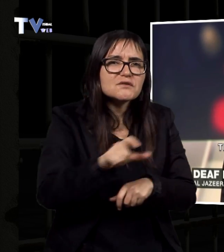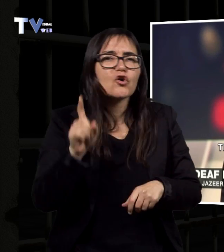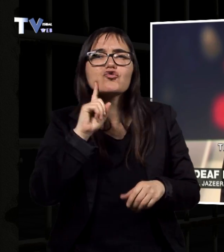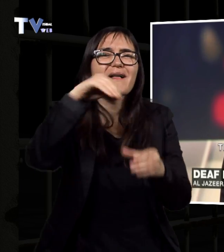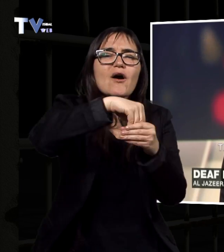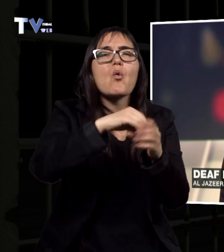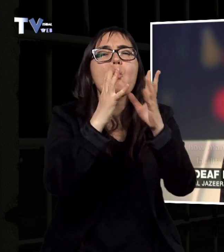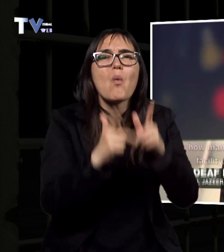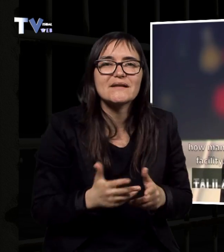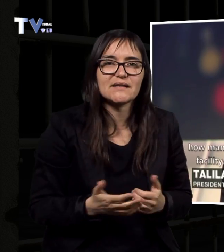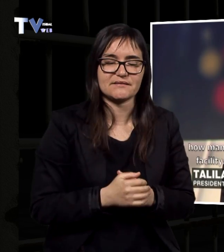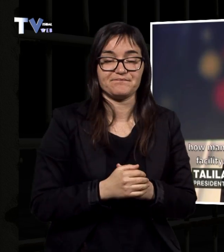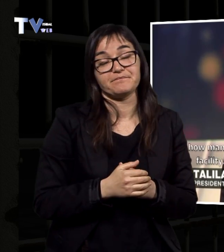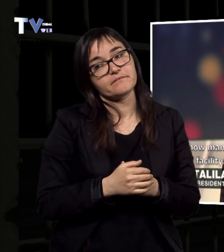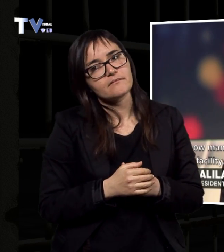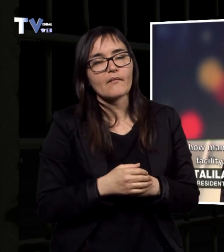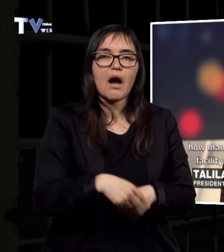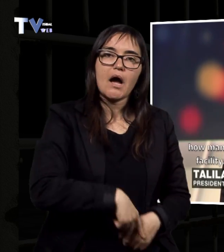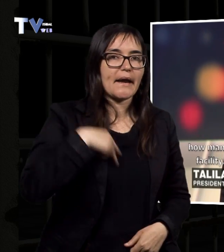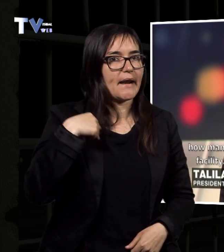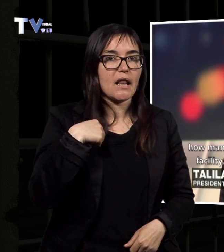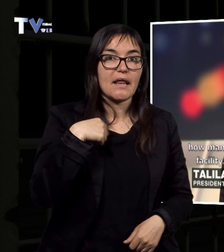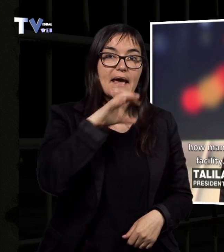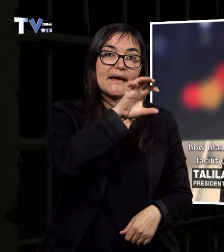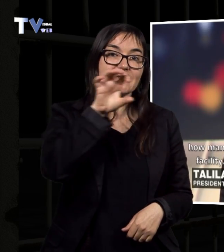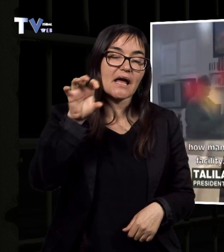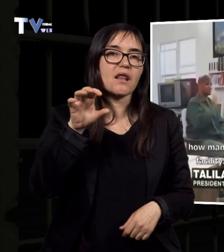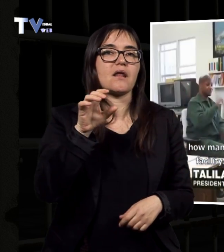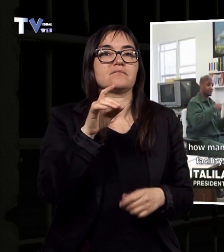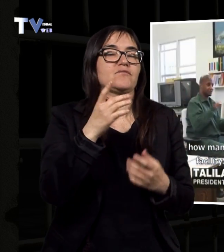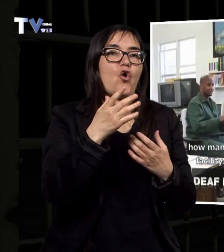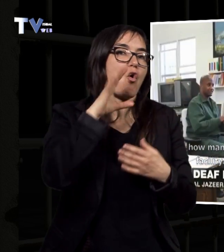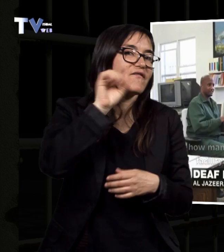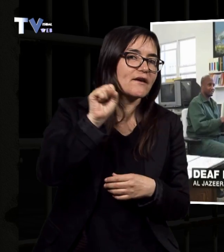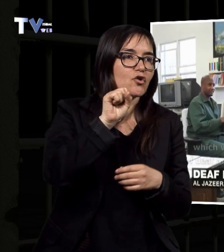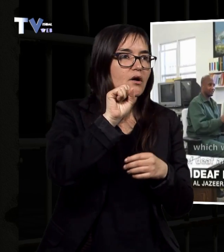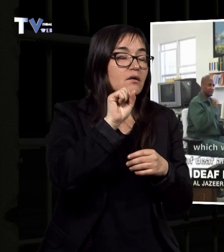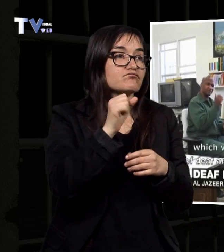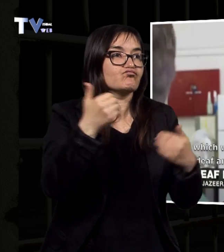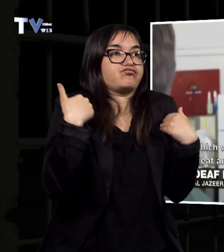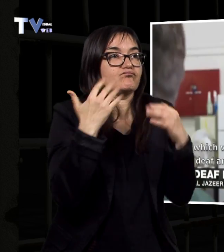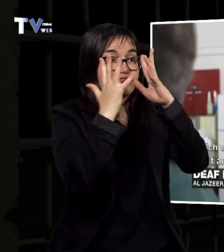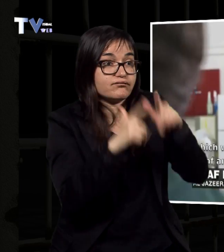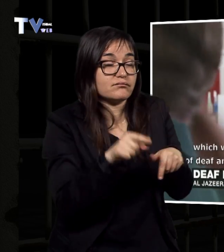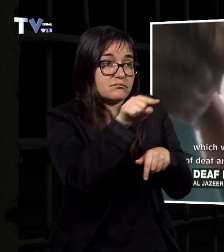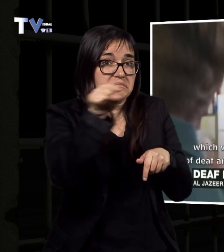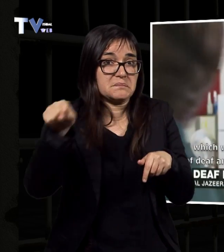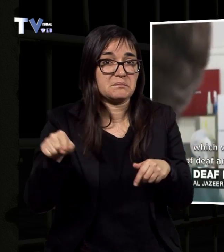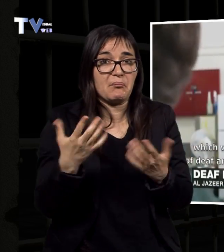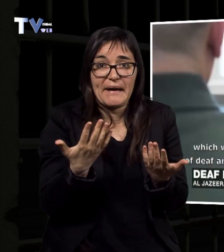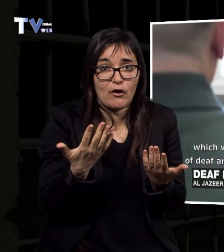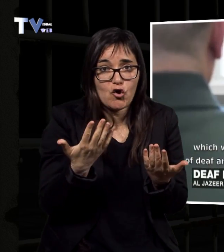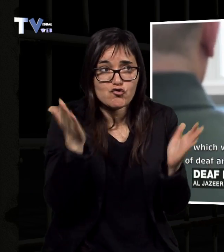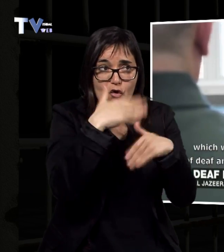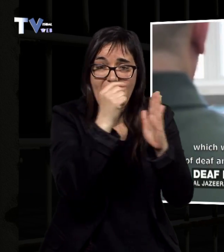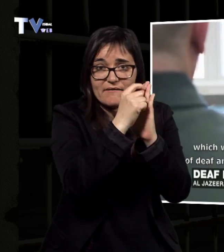not tracking how many deaf prisoners exist in each individual facility. So apart from HEARD's database, which we created,